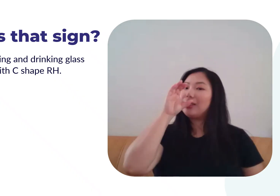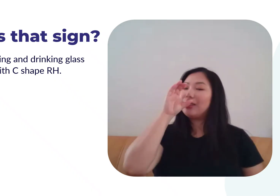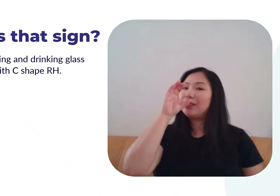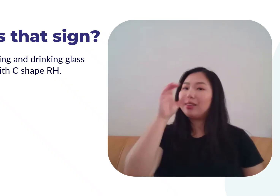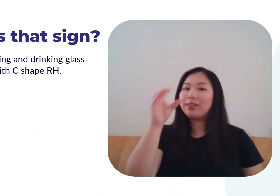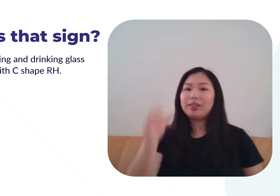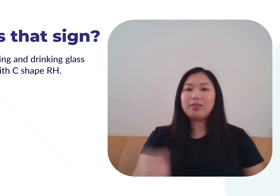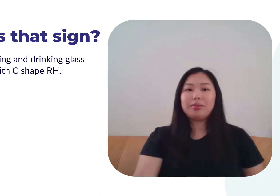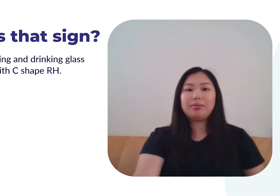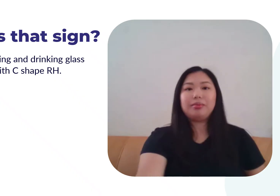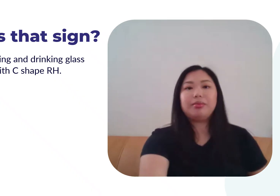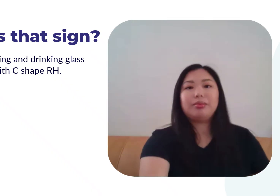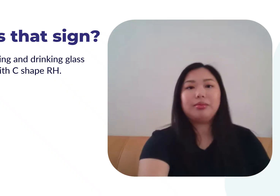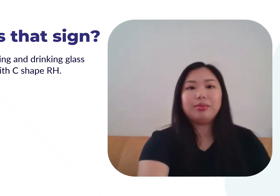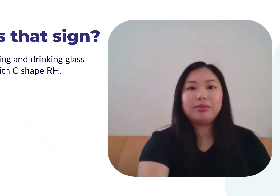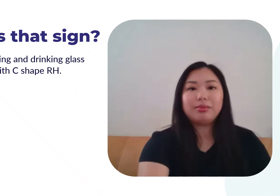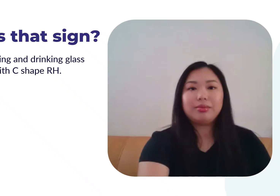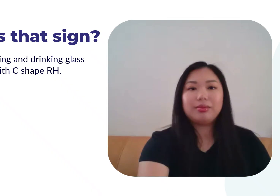Drink.